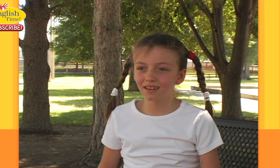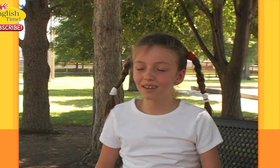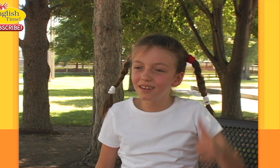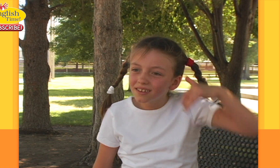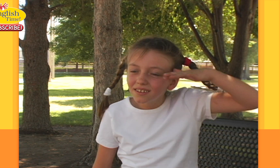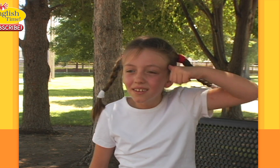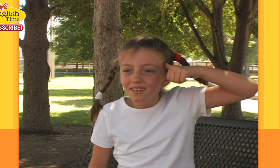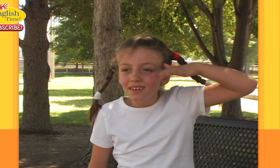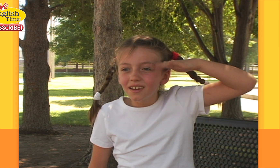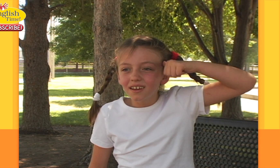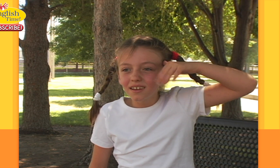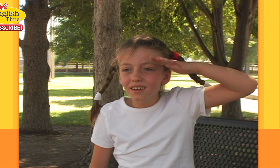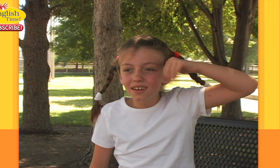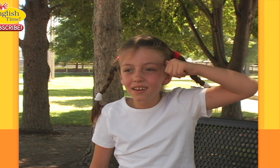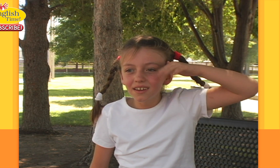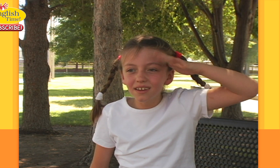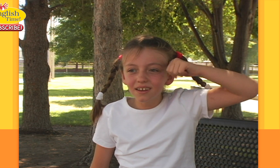Chicken sign, donkey.